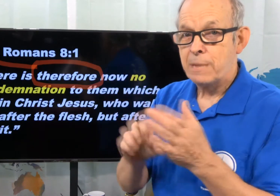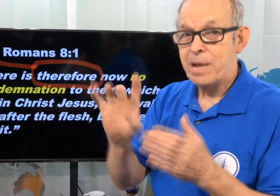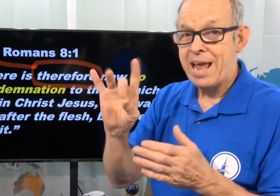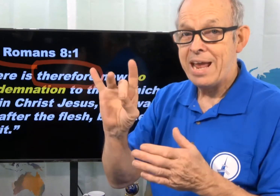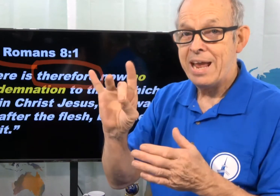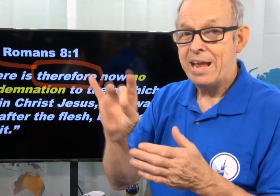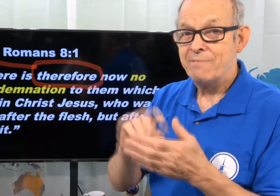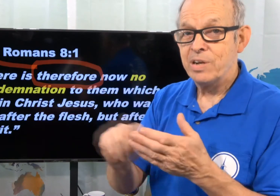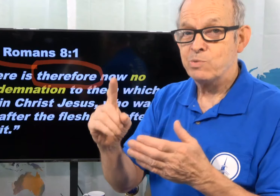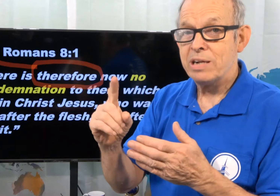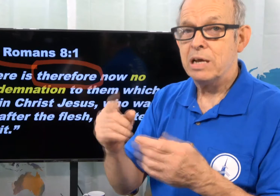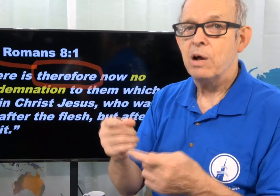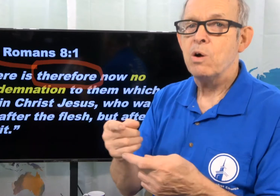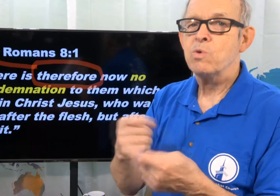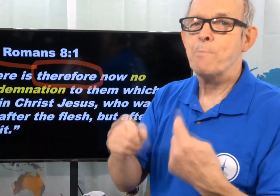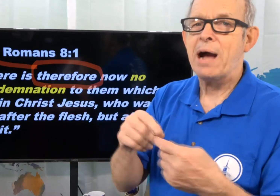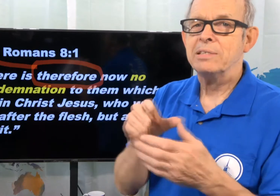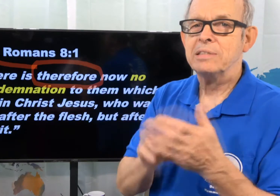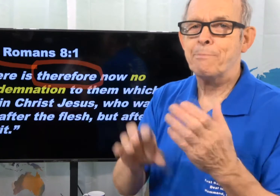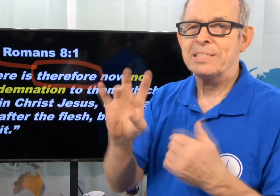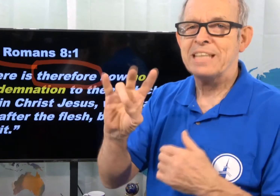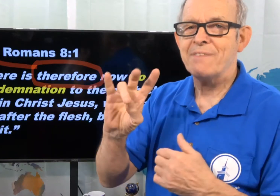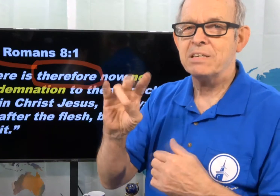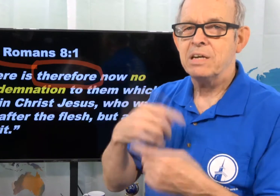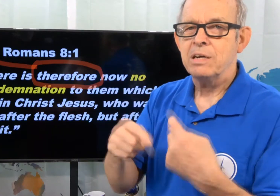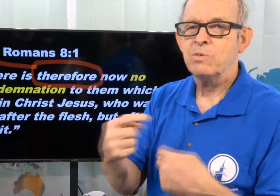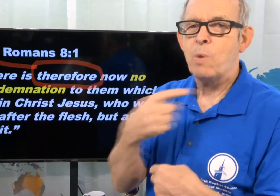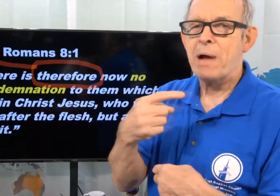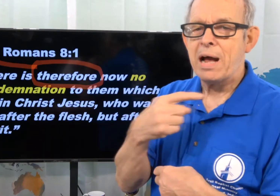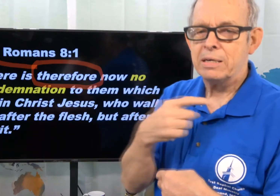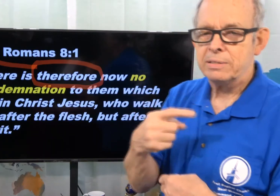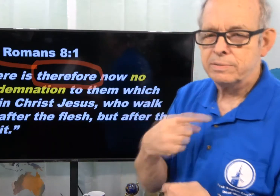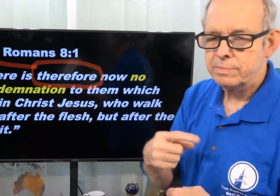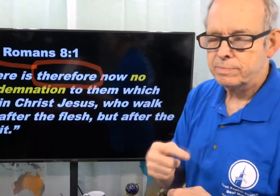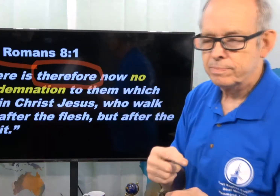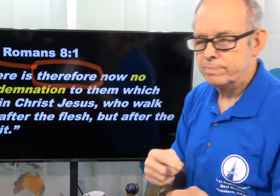chapter 8, first one, go back, chapter 7, go back.